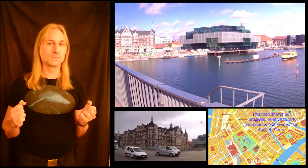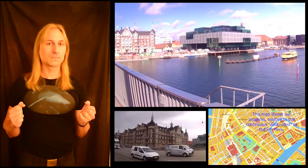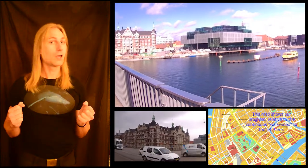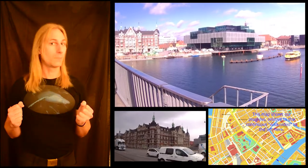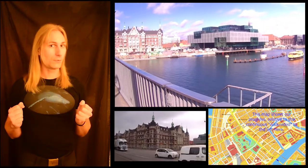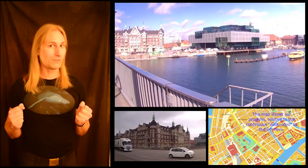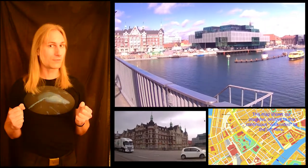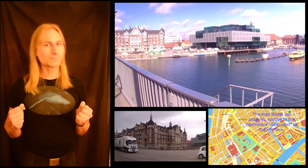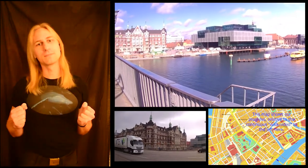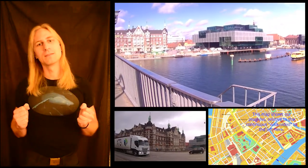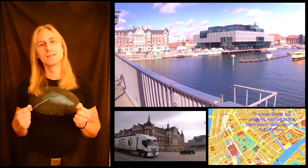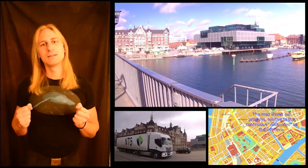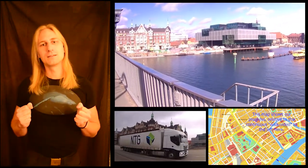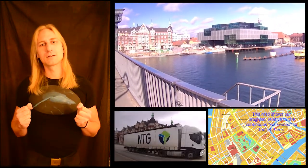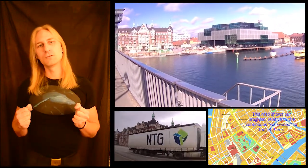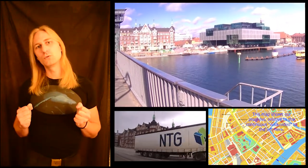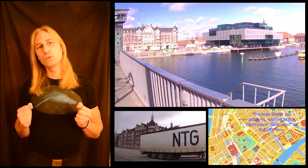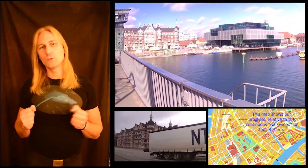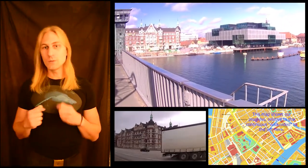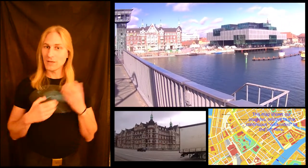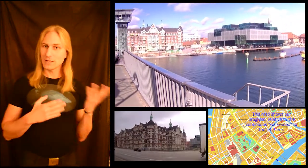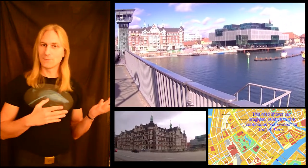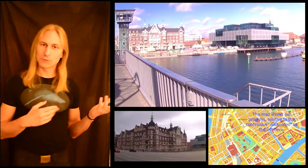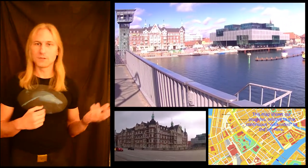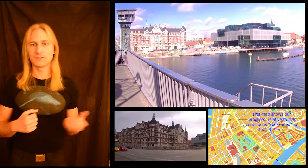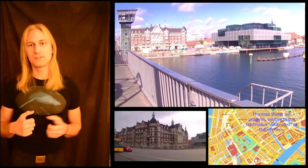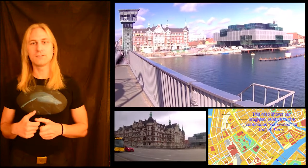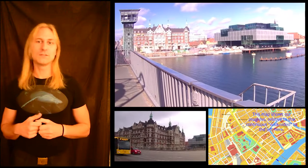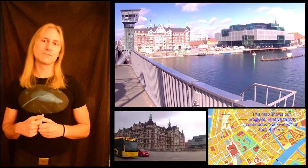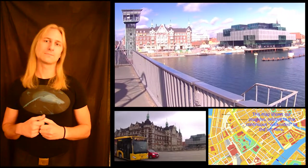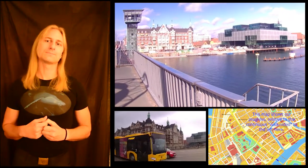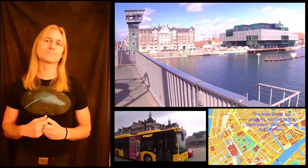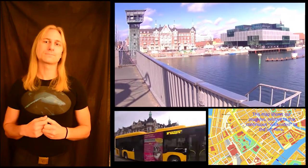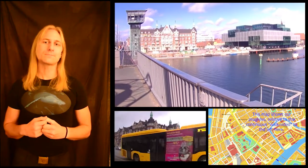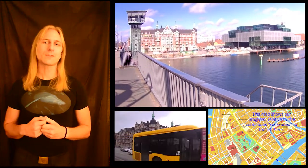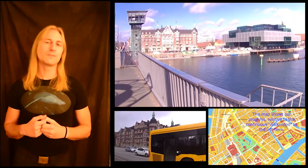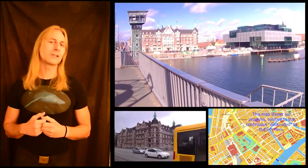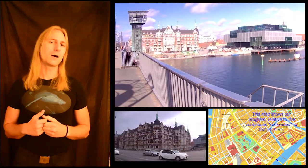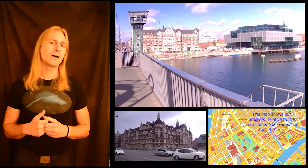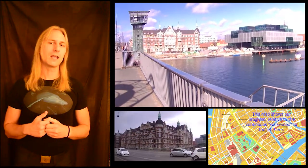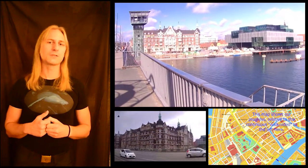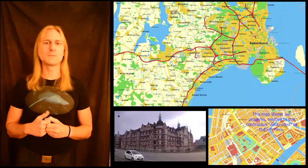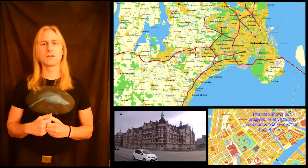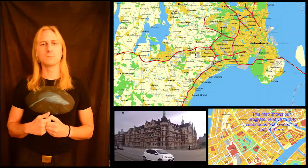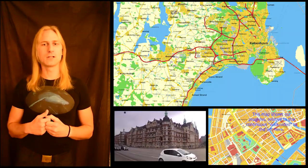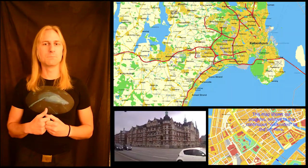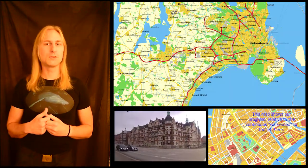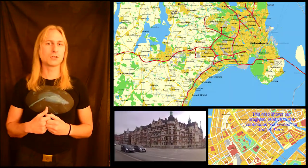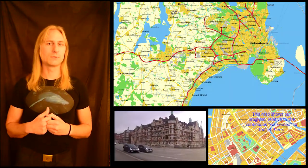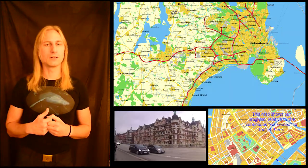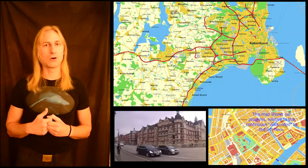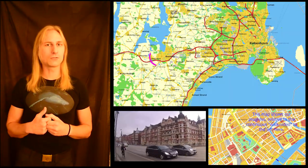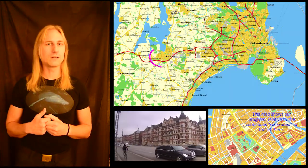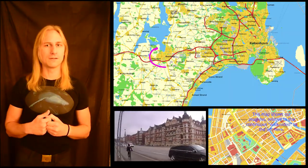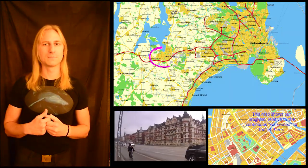Absalon, a priest. To repay him for his assistance, Valdemar helped Absalon become